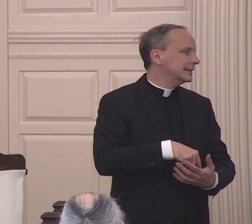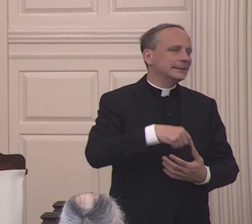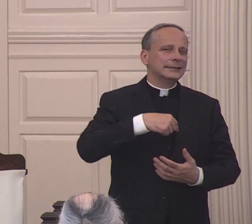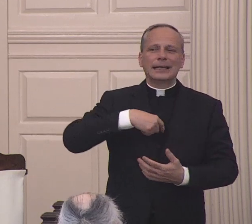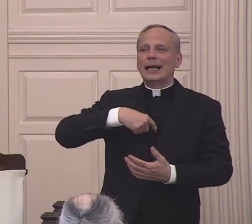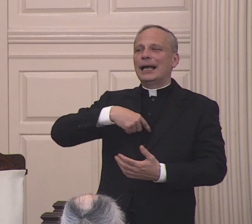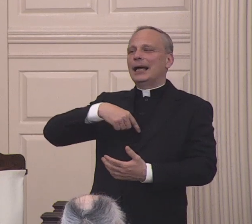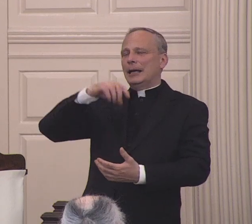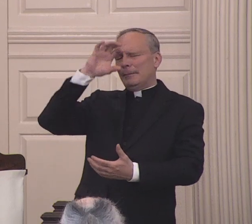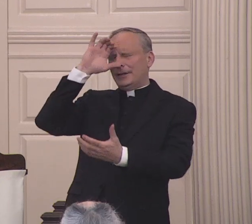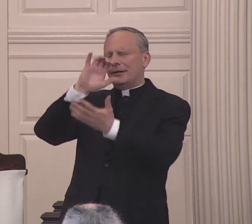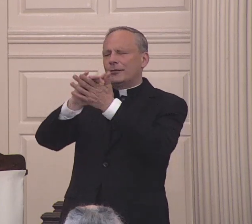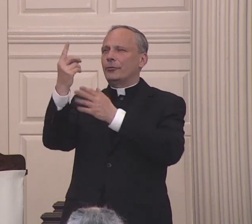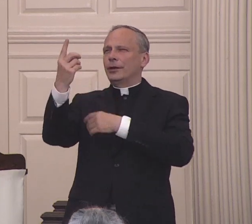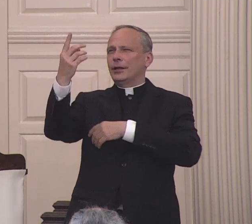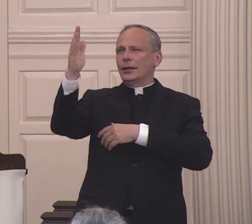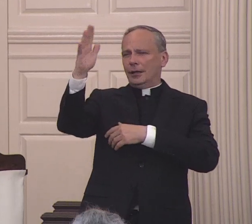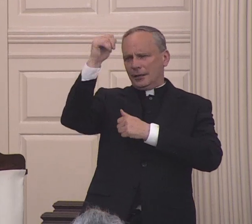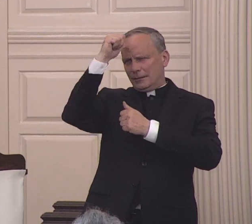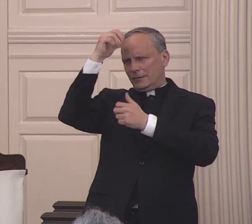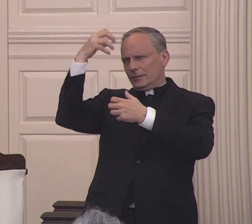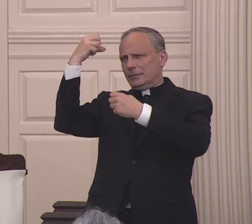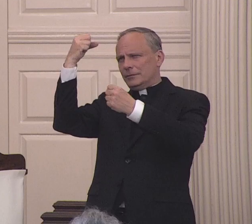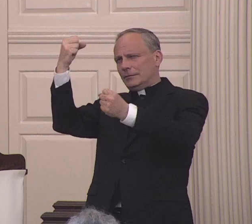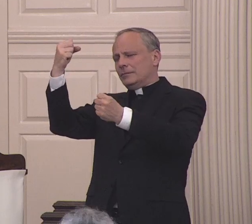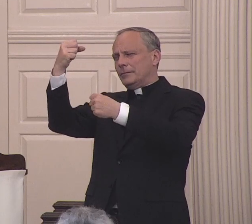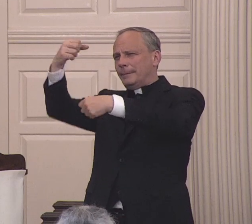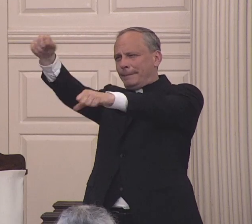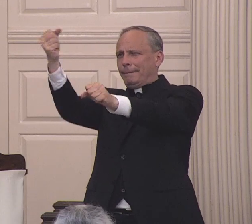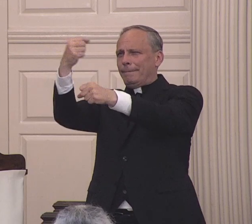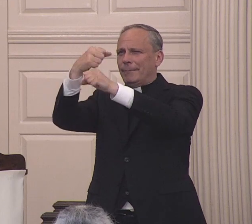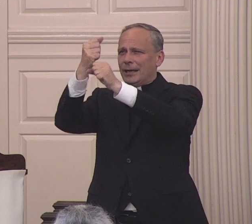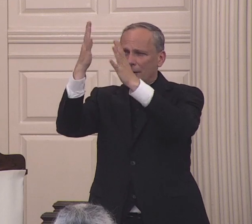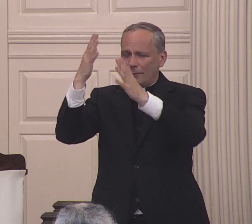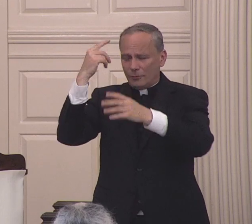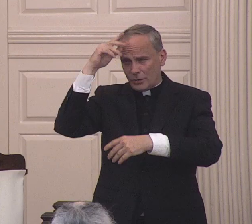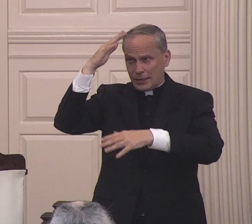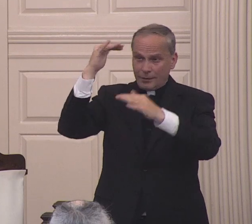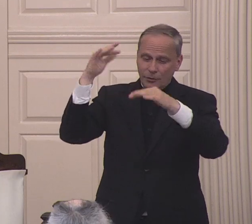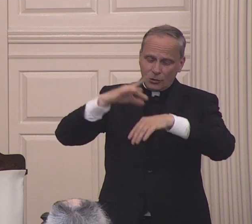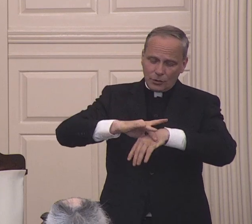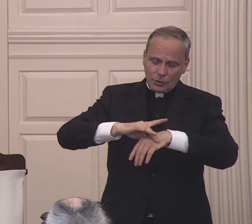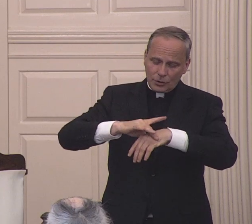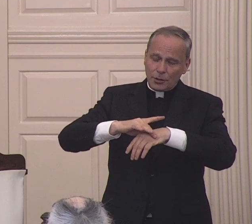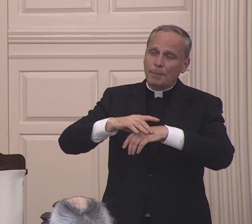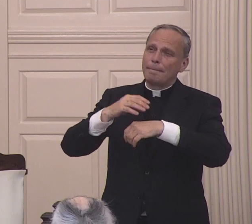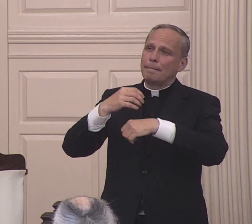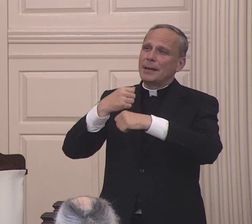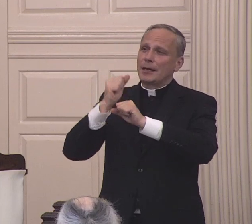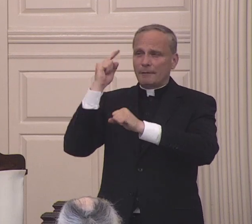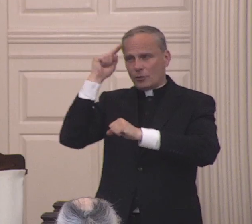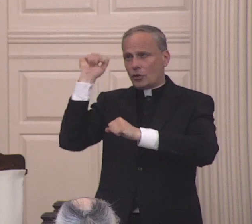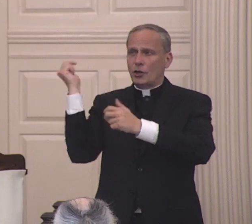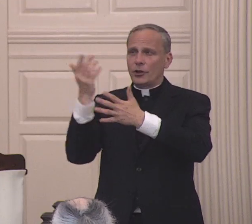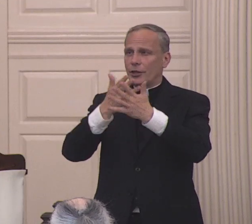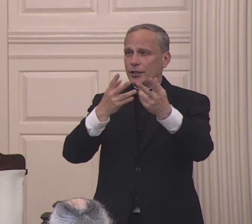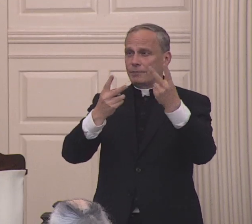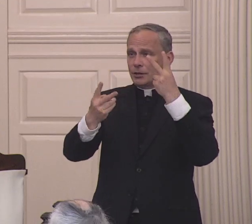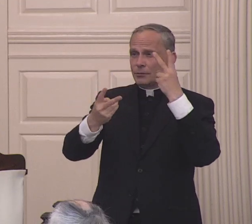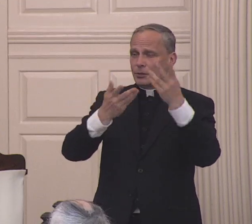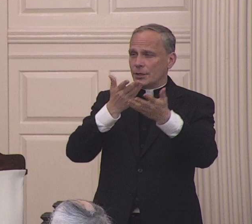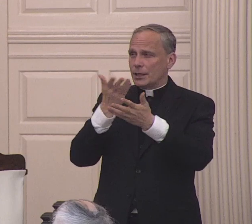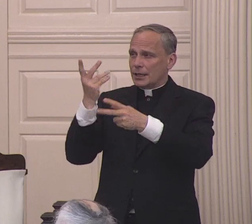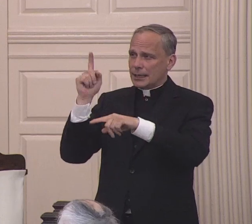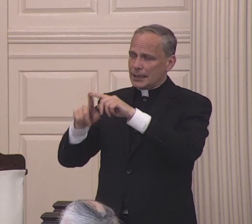I believe in one God, the Father Almighty, maker of heaven and earth, of all things visible